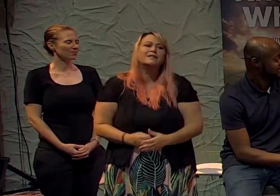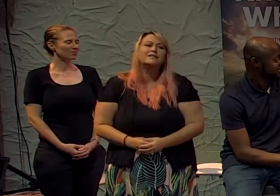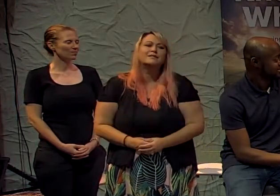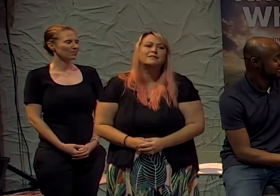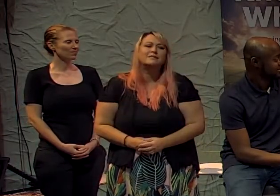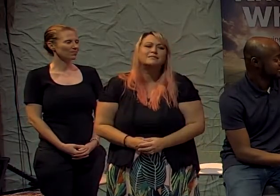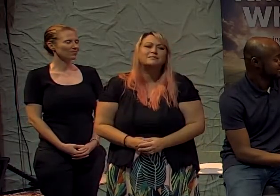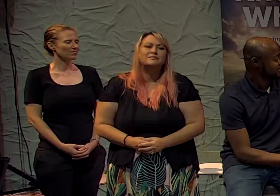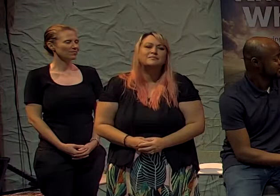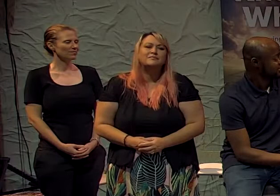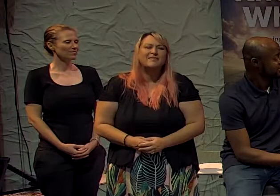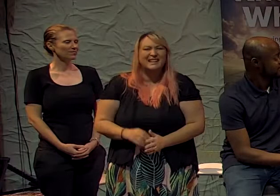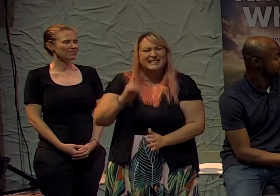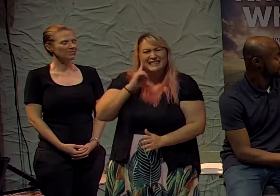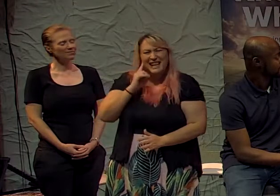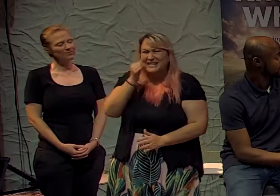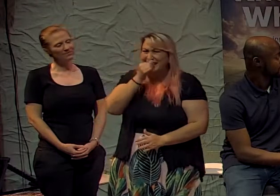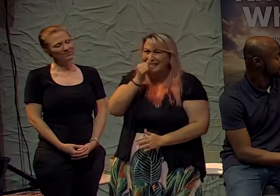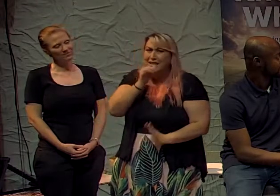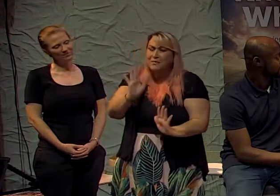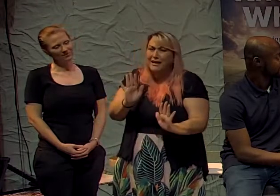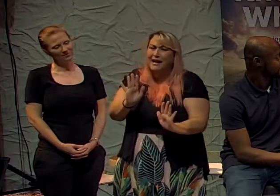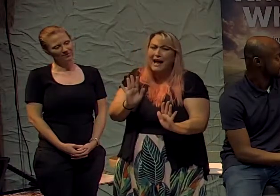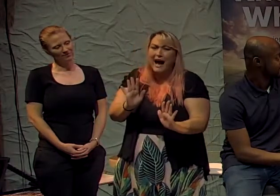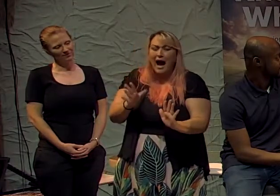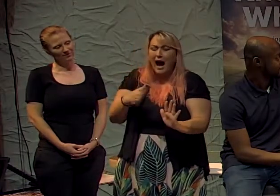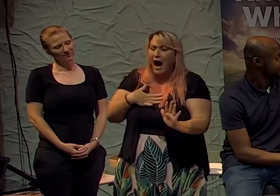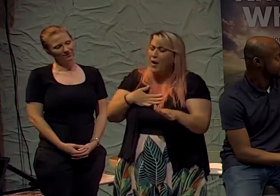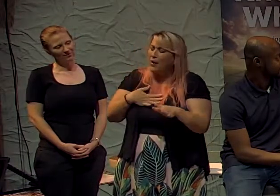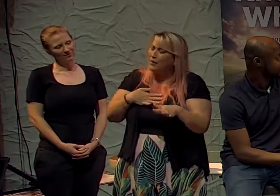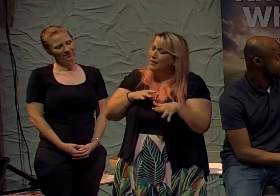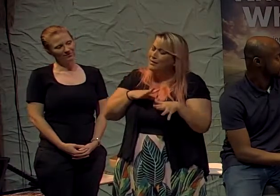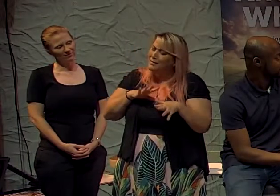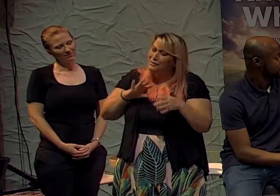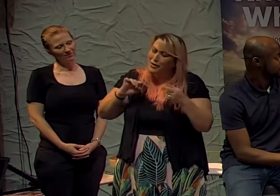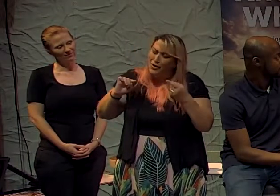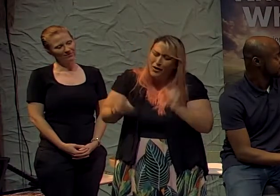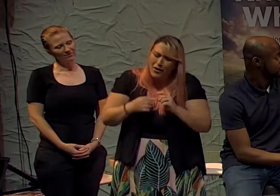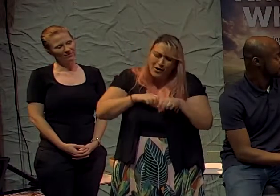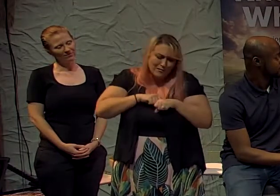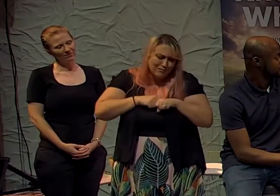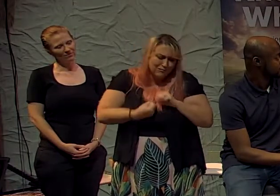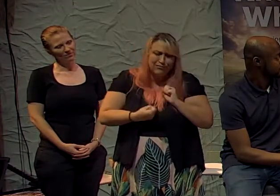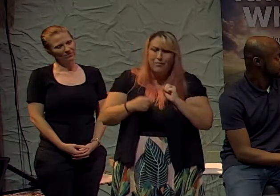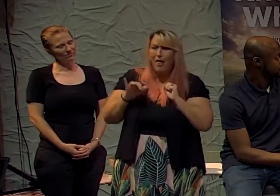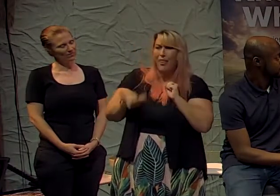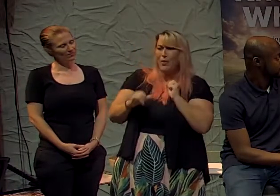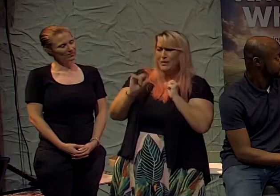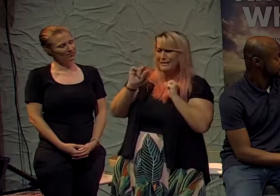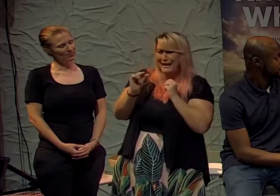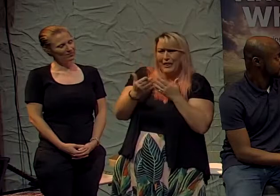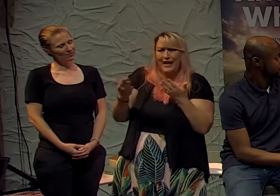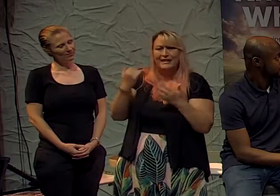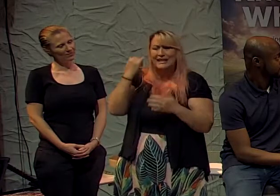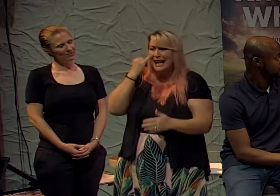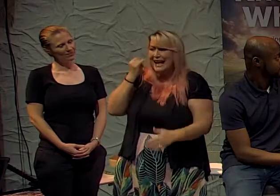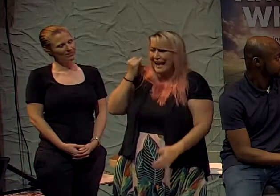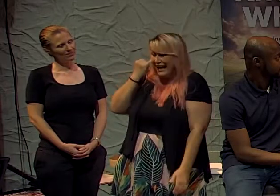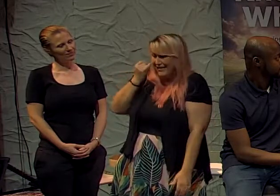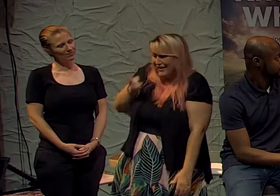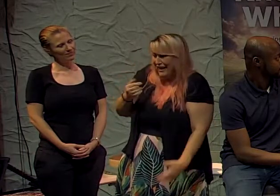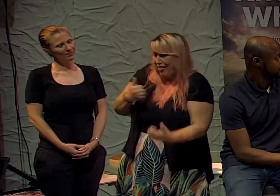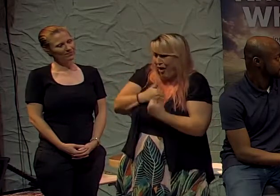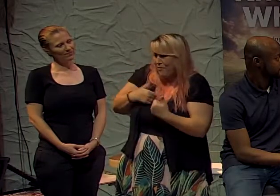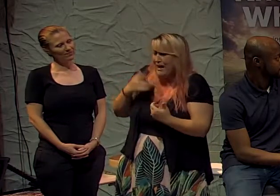And it sounds silly, but I was so deeply hurt by those little things, because the lie of, if he loved me, he